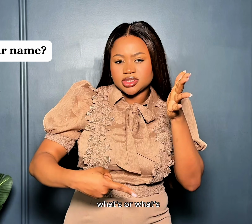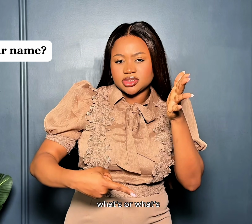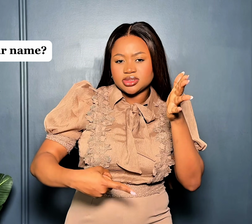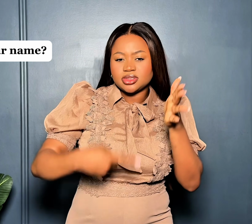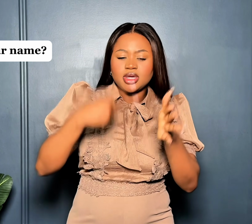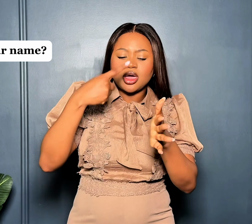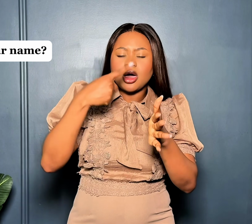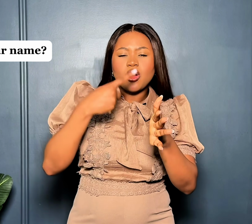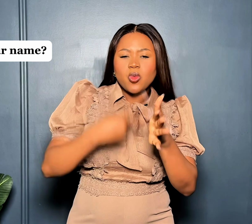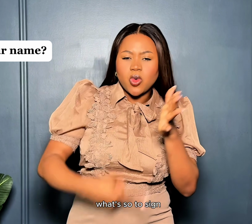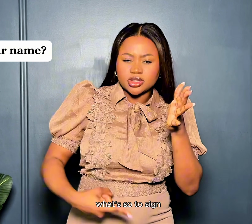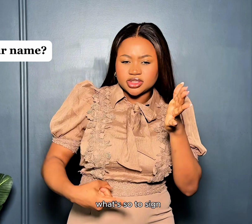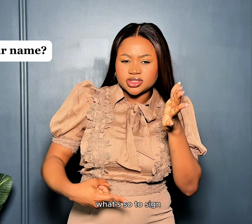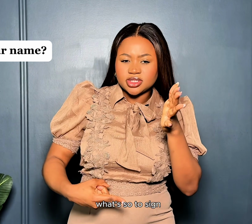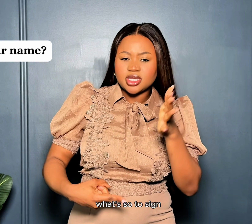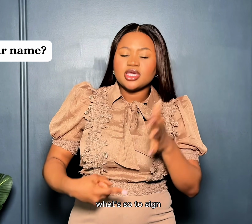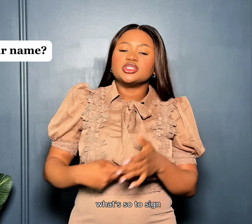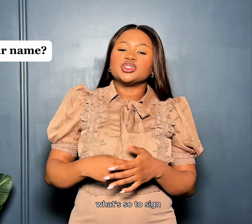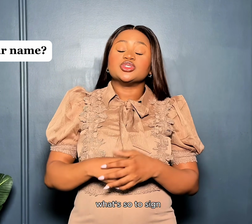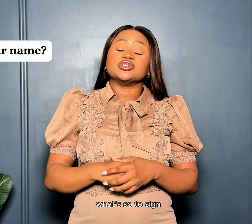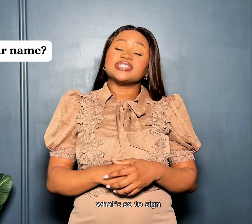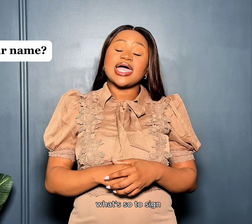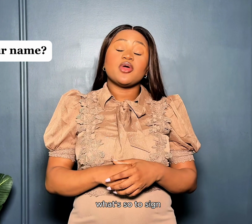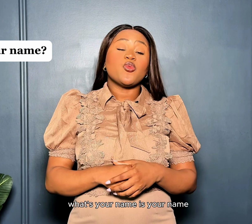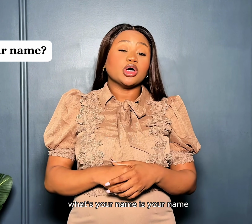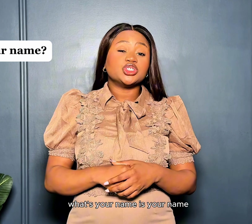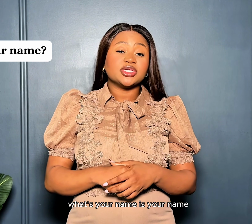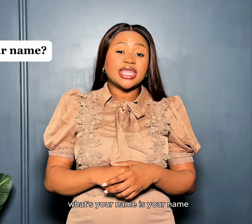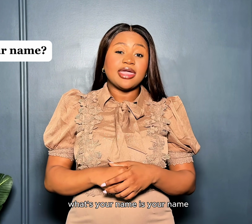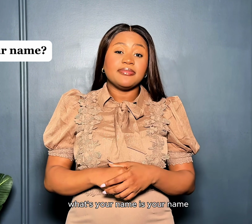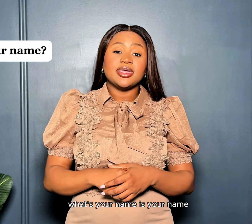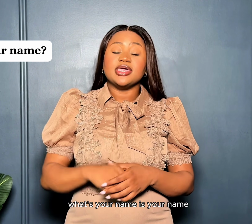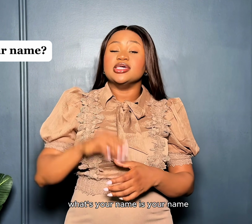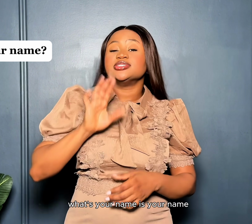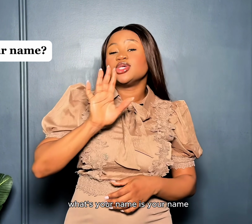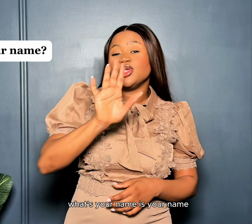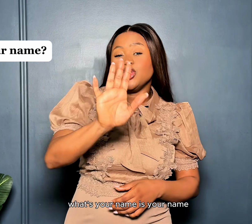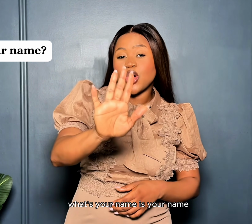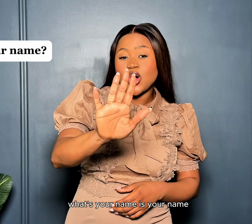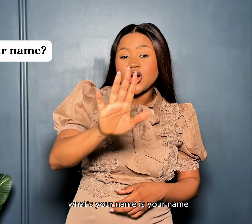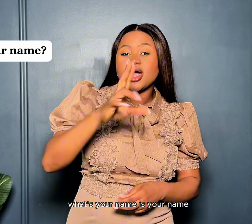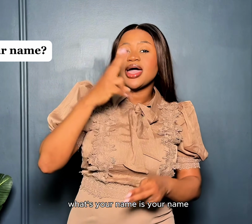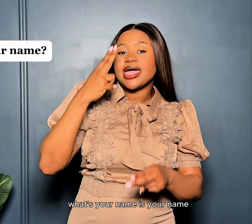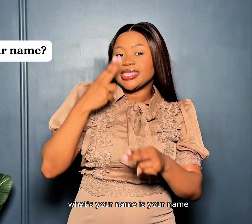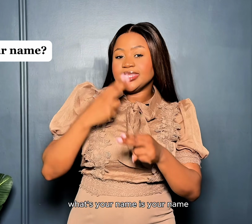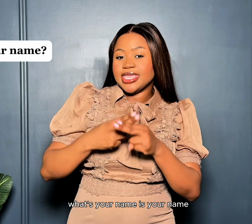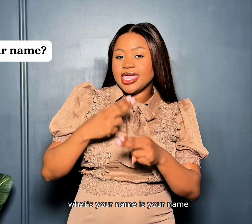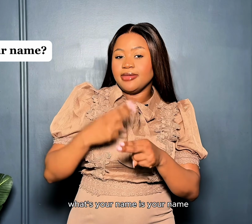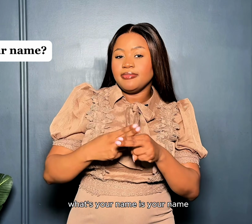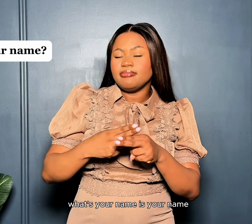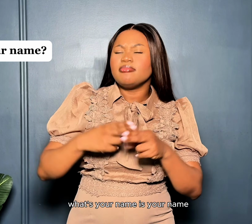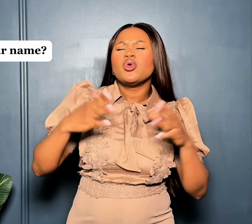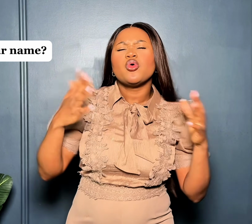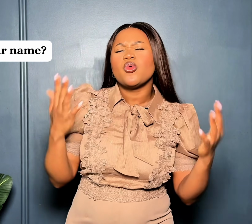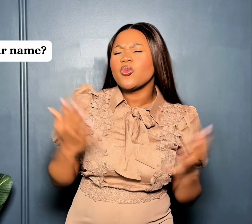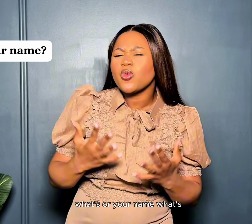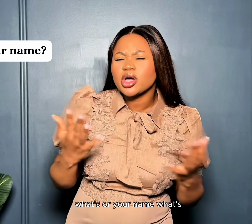what's. What. So to sign what's your name is your name